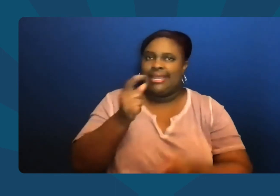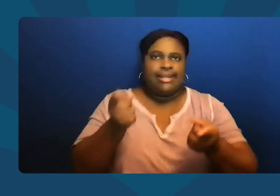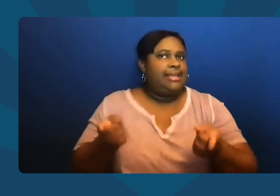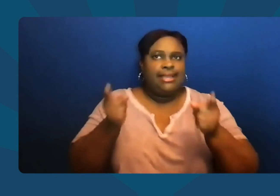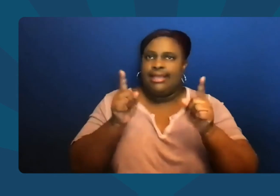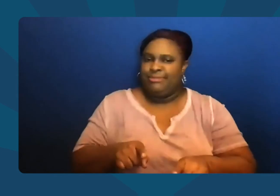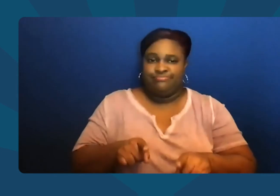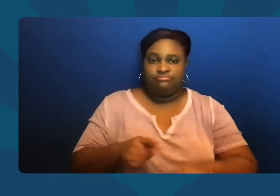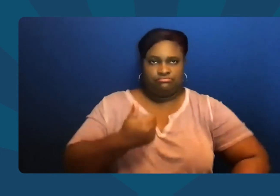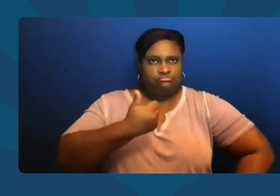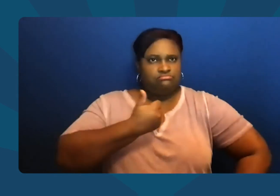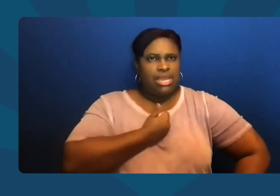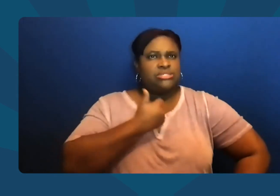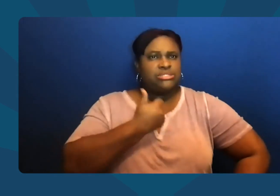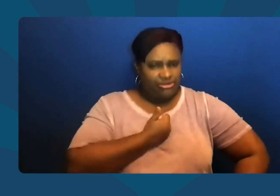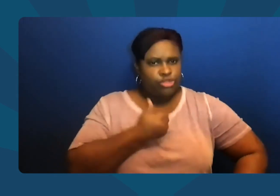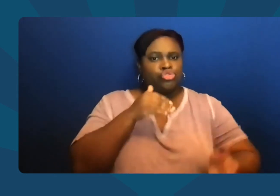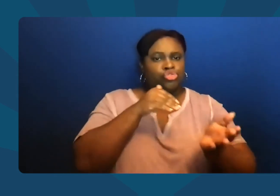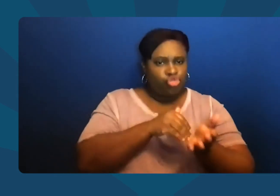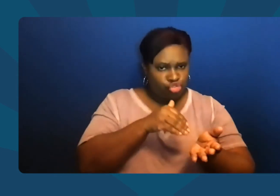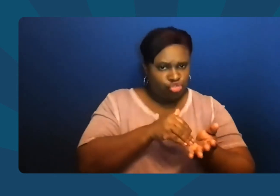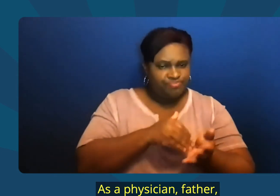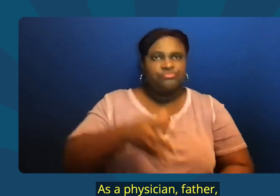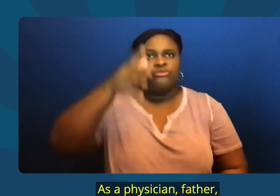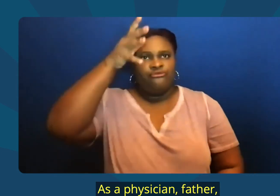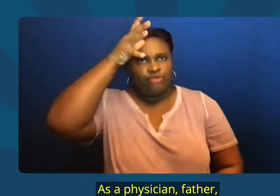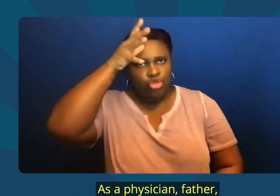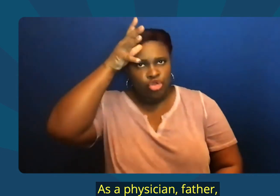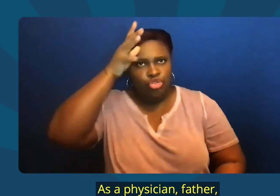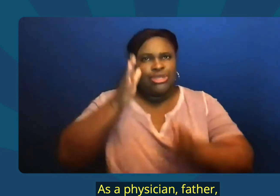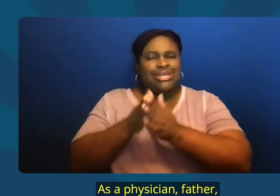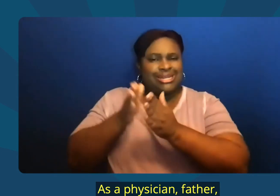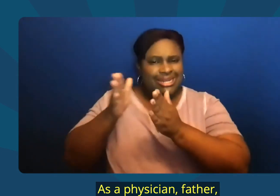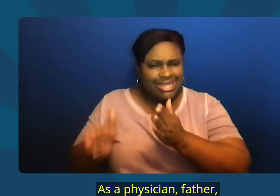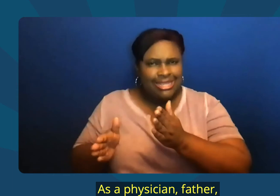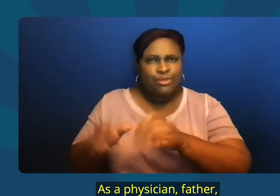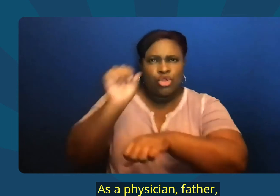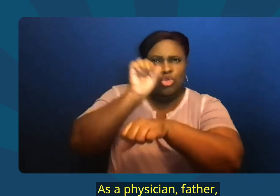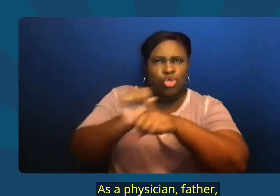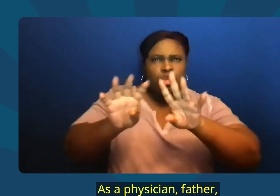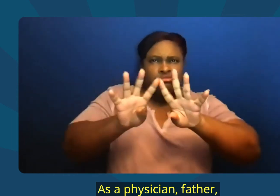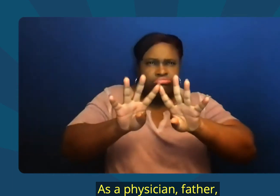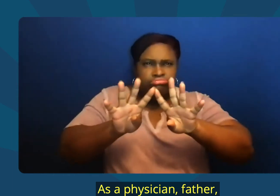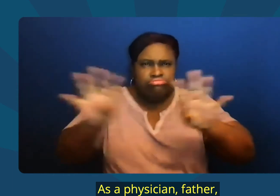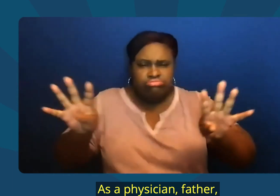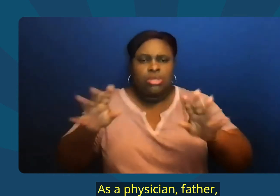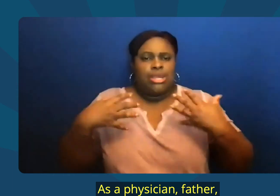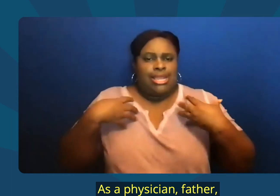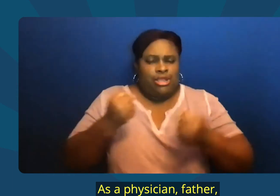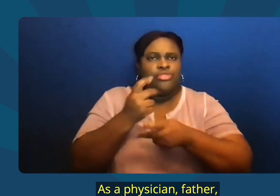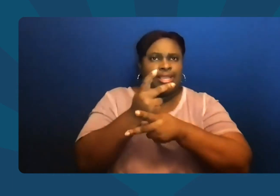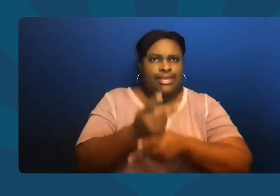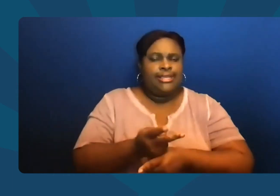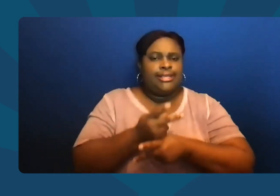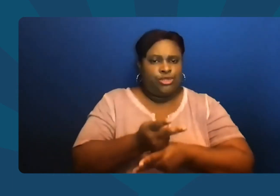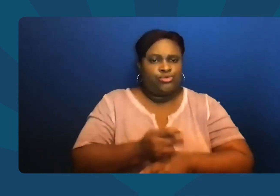But it doesn't have to be that way. As a physician, father, and neighbor